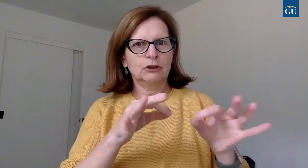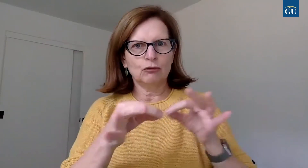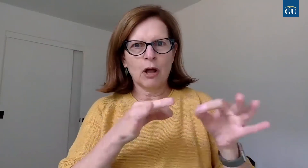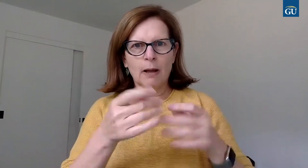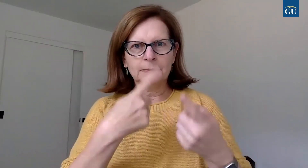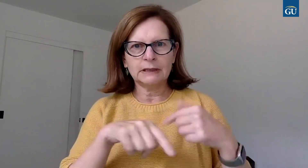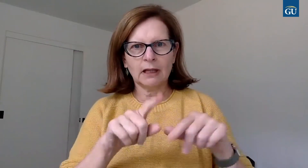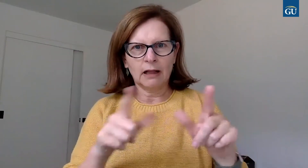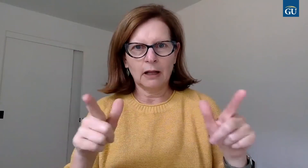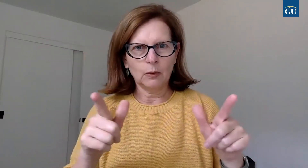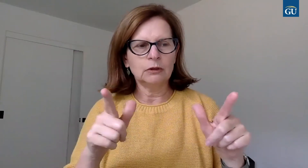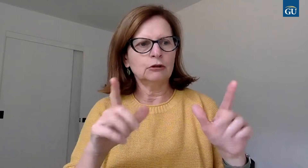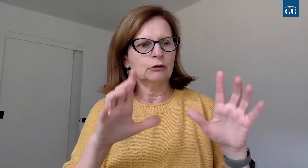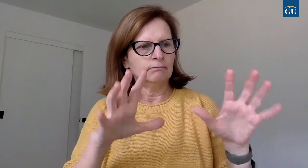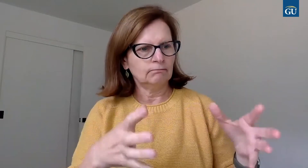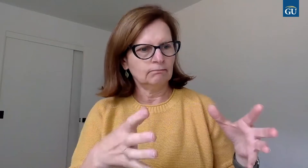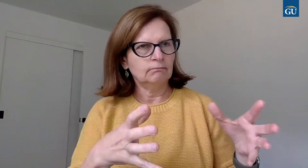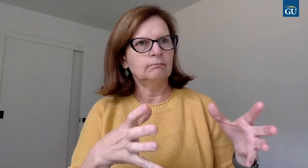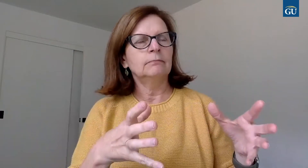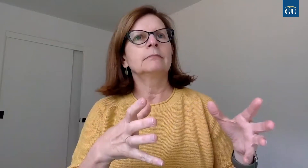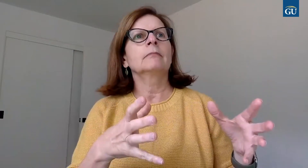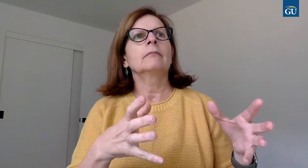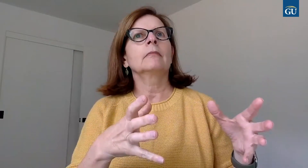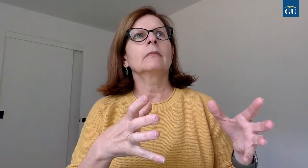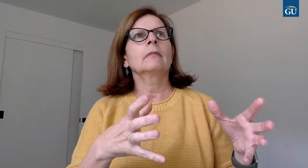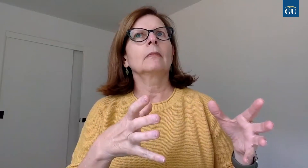When it came to people who research and describe sign language,